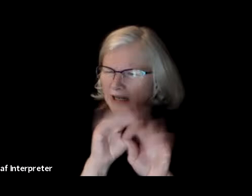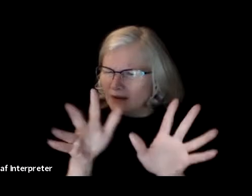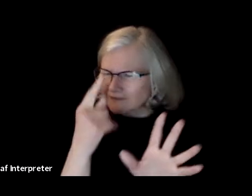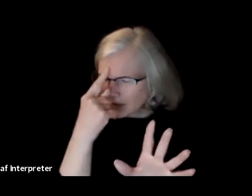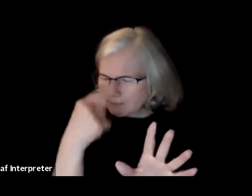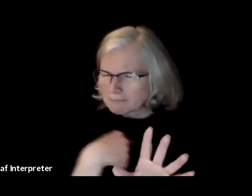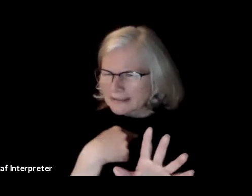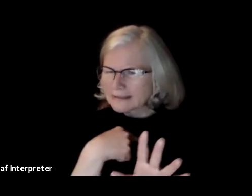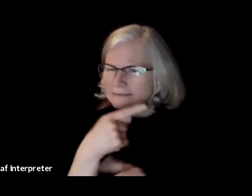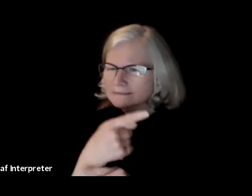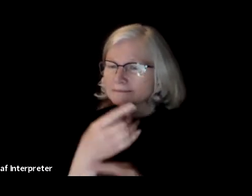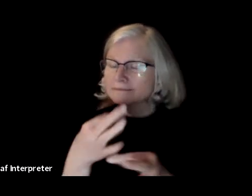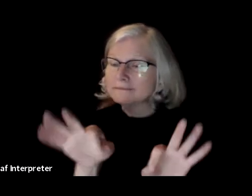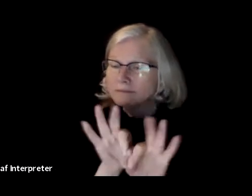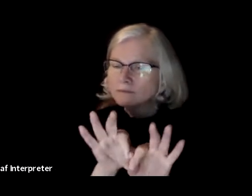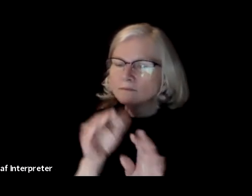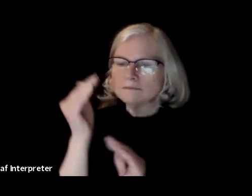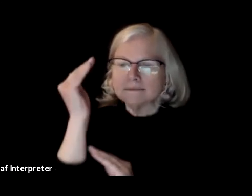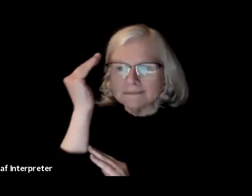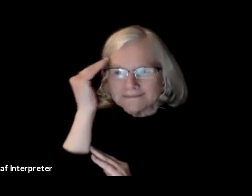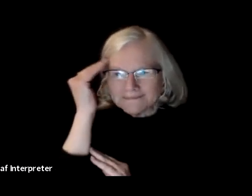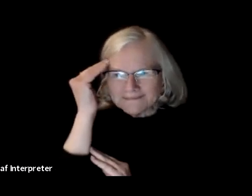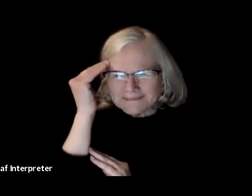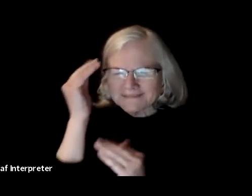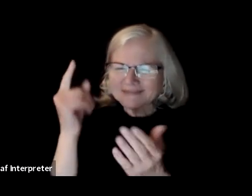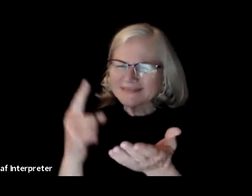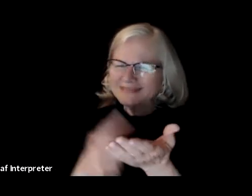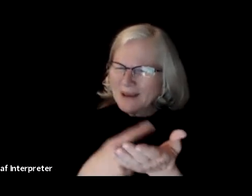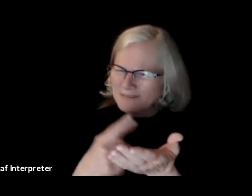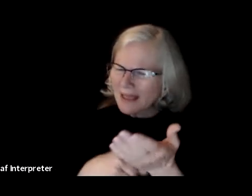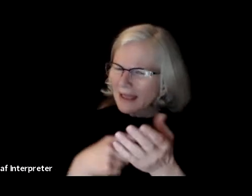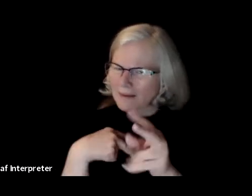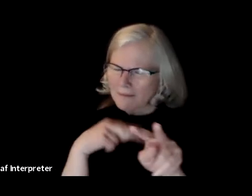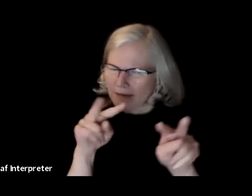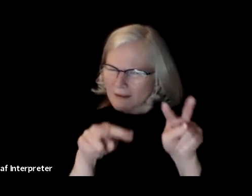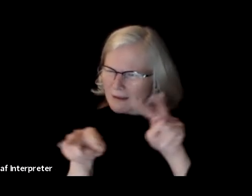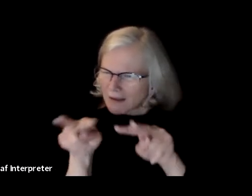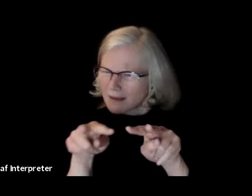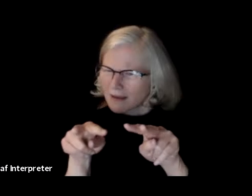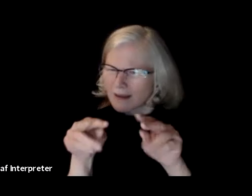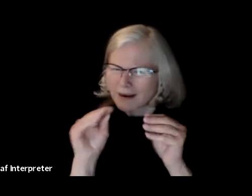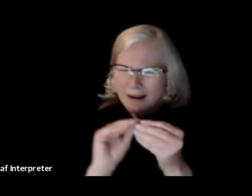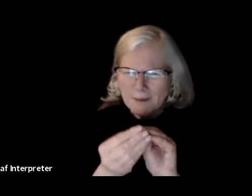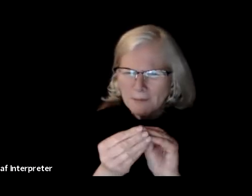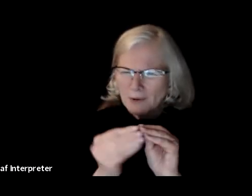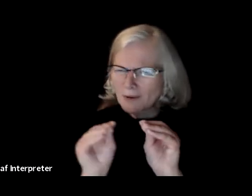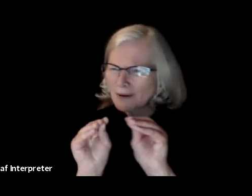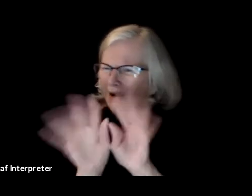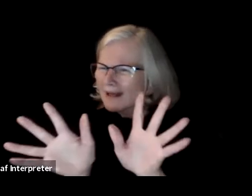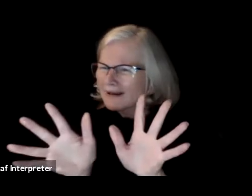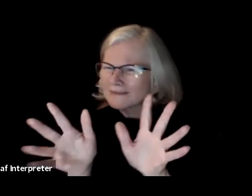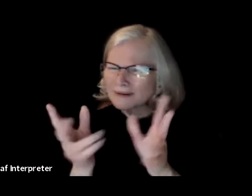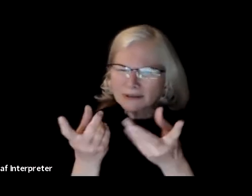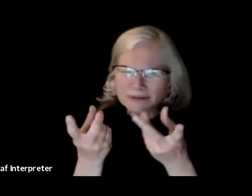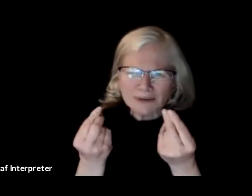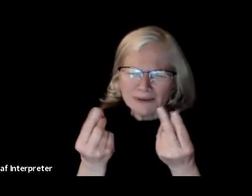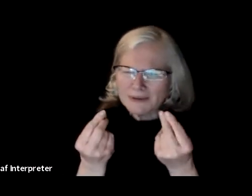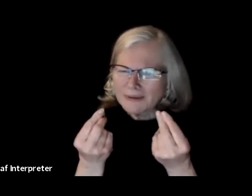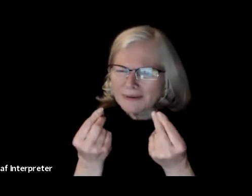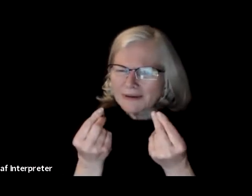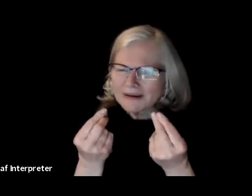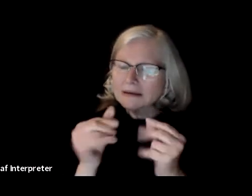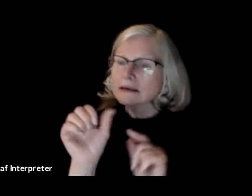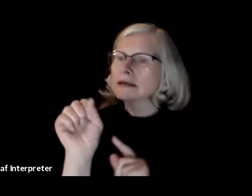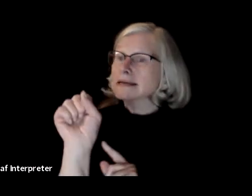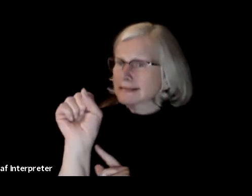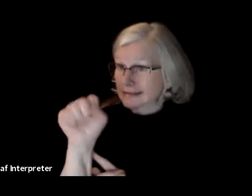tricky to keep track of what numbers people are talking about. When I think the short answer to your question is yes, we are going to see something close